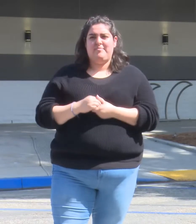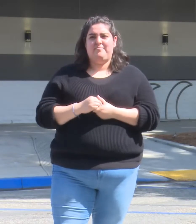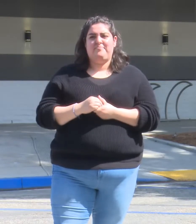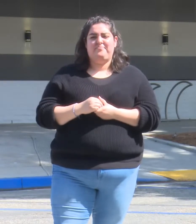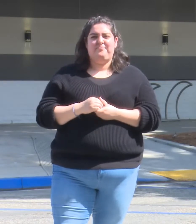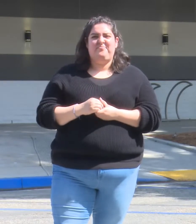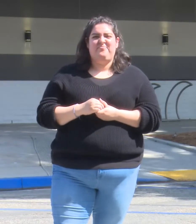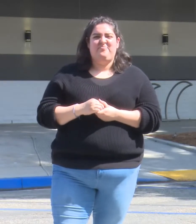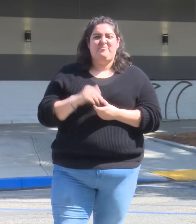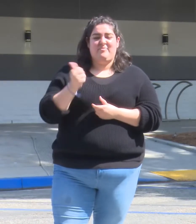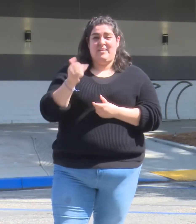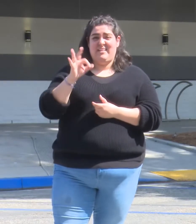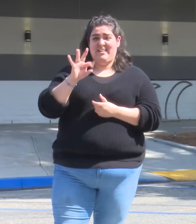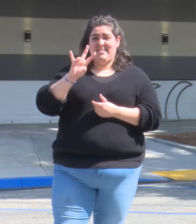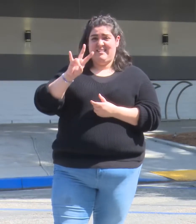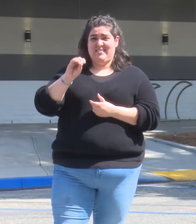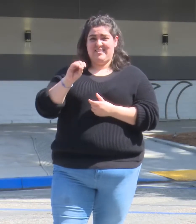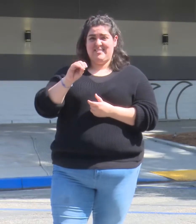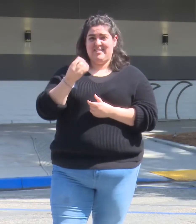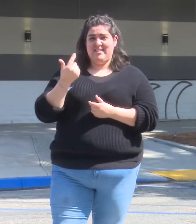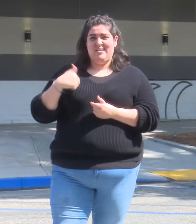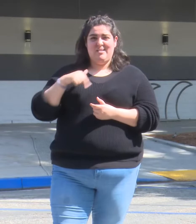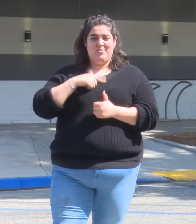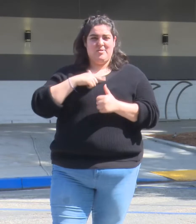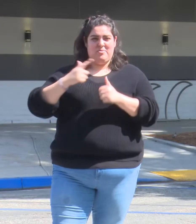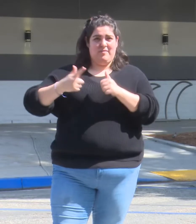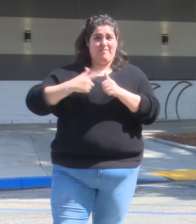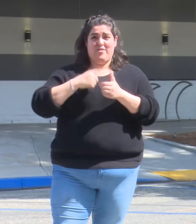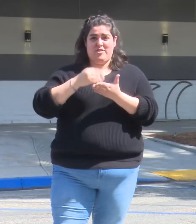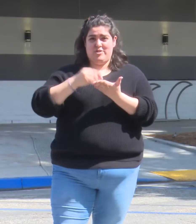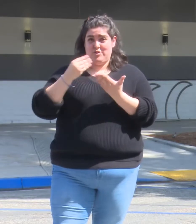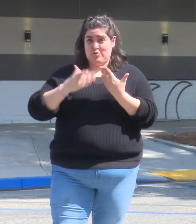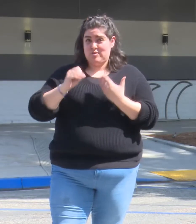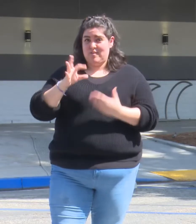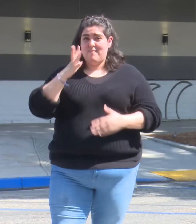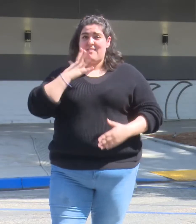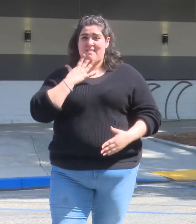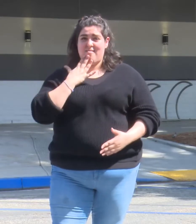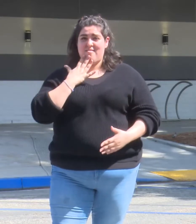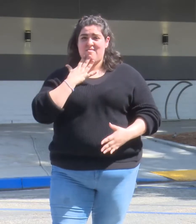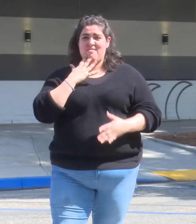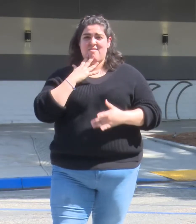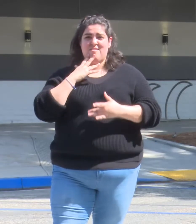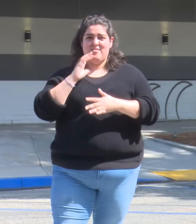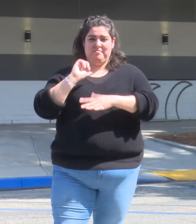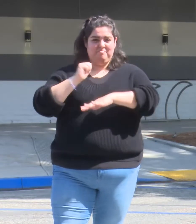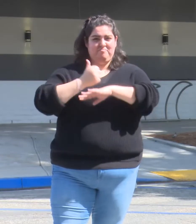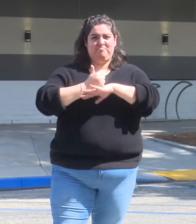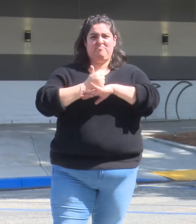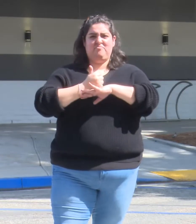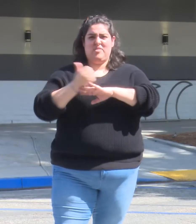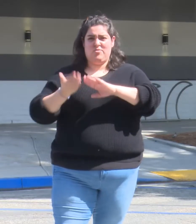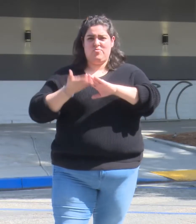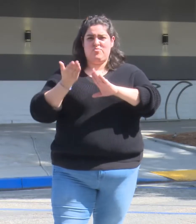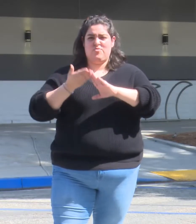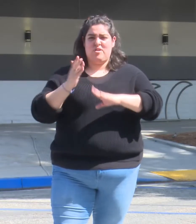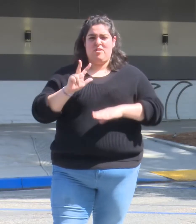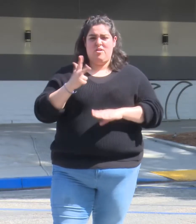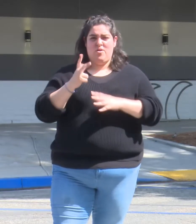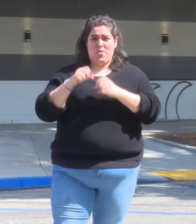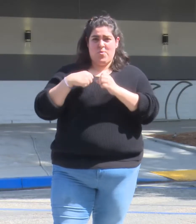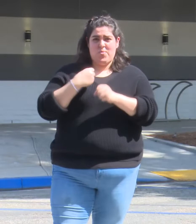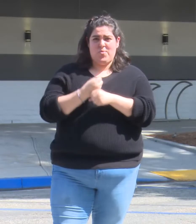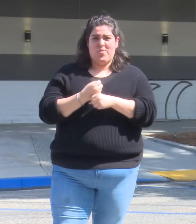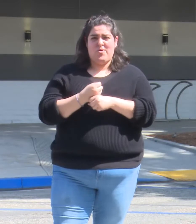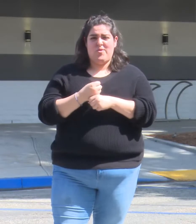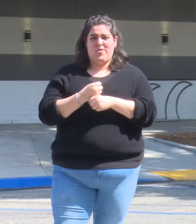In 1970, we were the first students of color to organize and run a third world slate to take